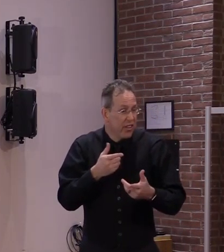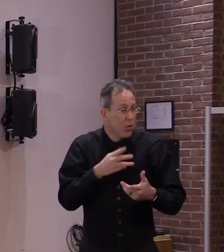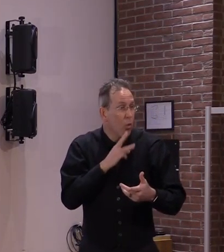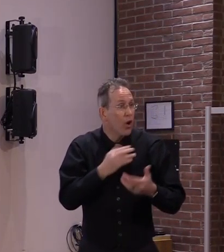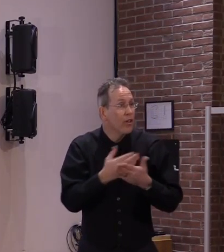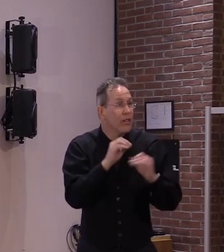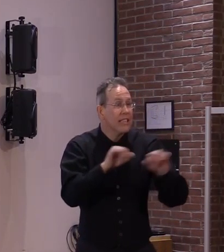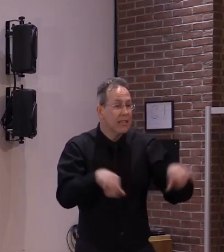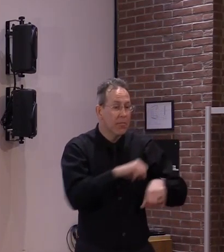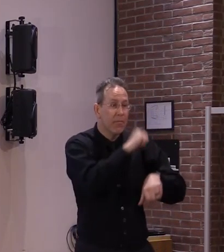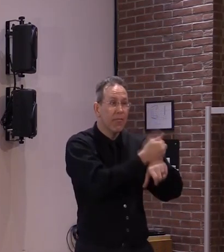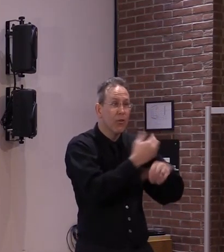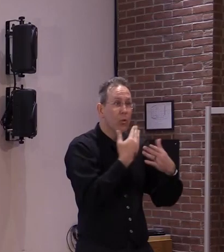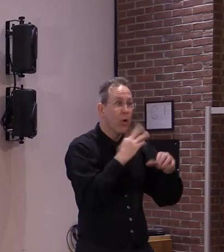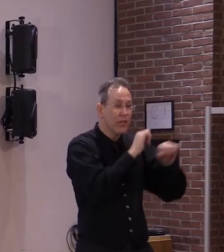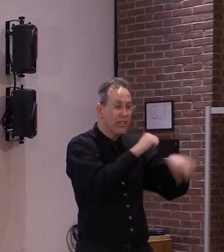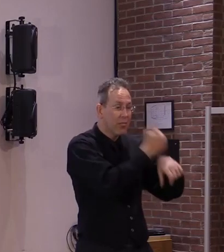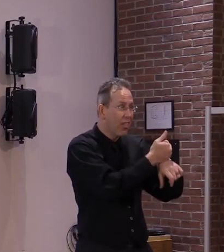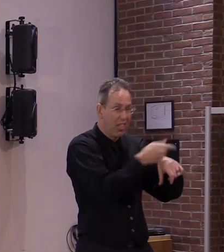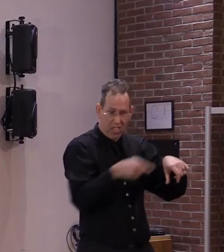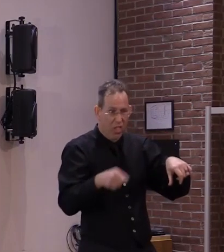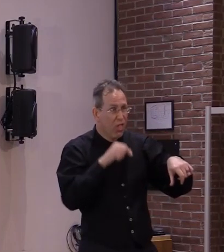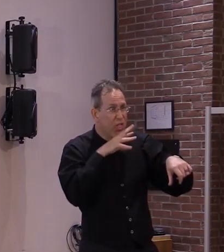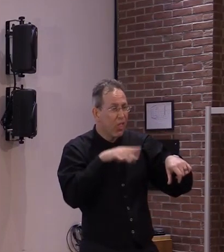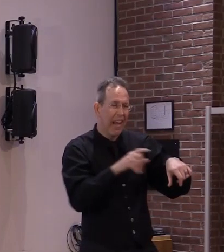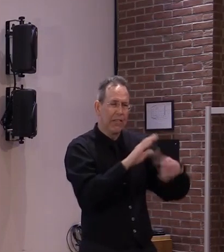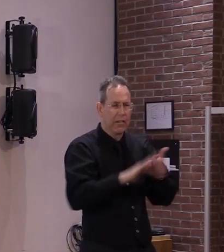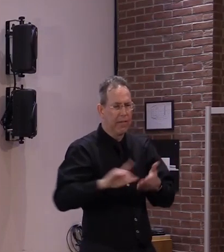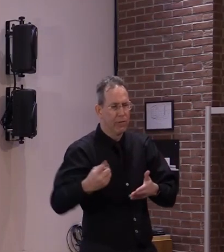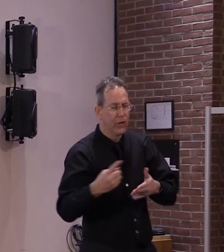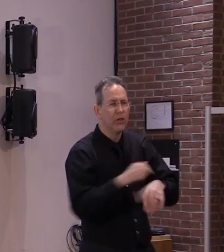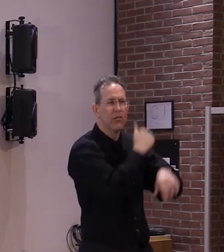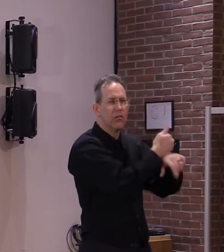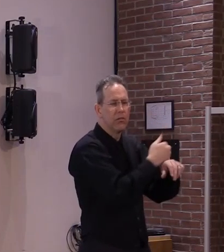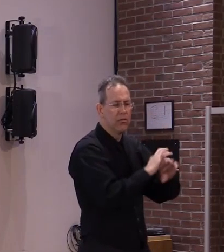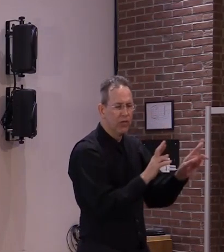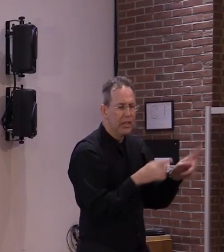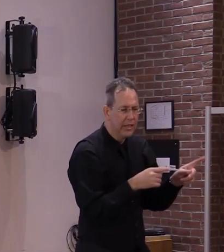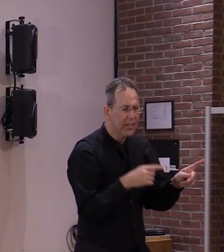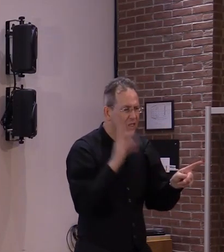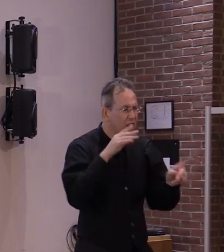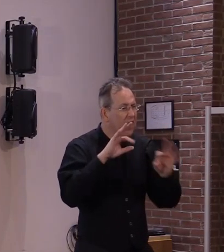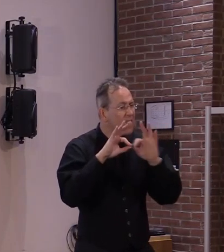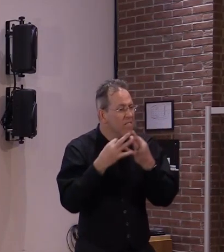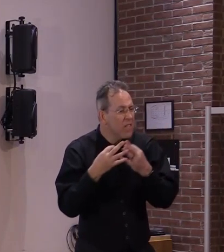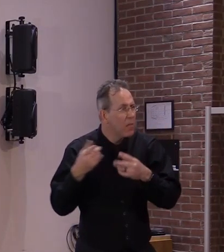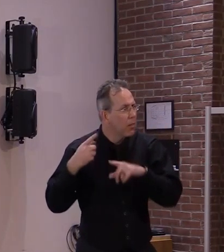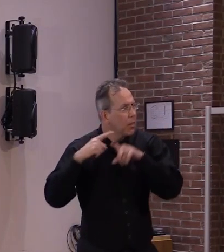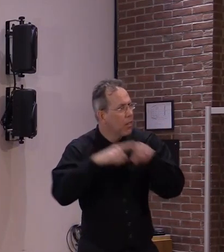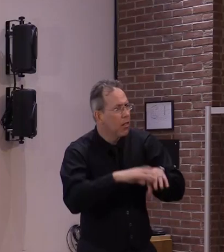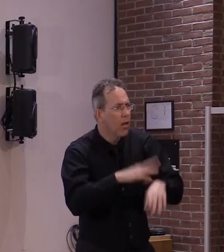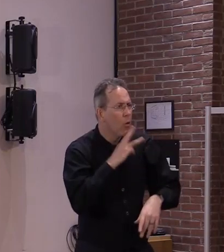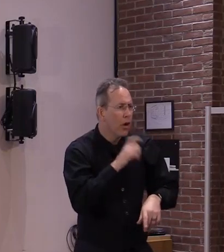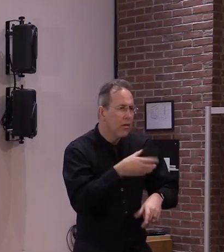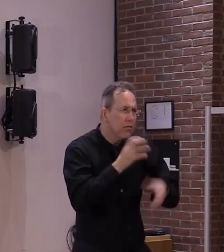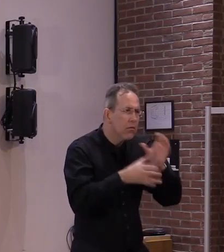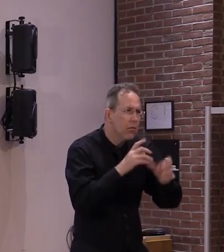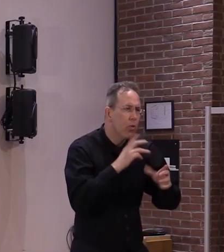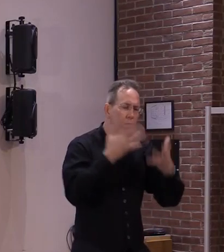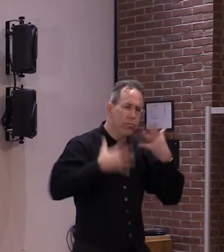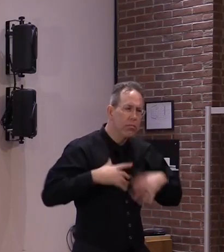fully subscribed with a long waiting list. Given the state of emergency, given that the state of emergency is still in effect, why is this